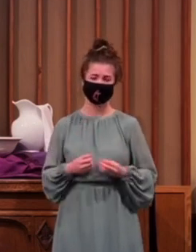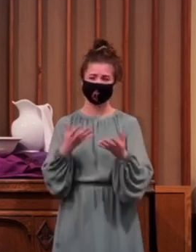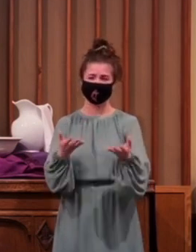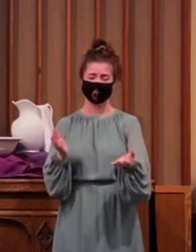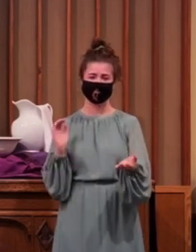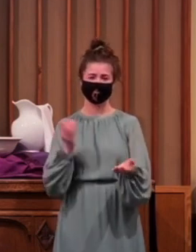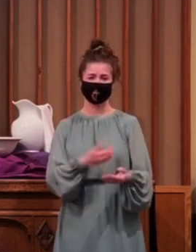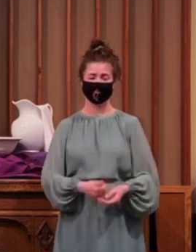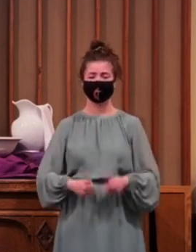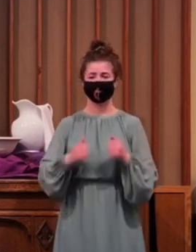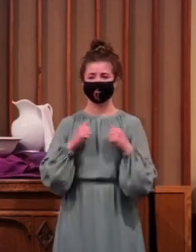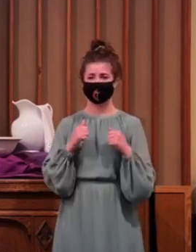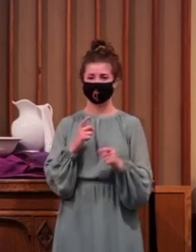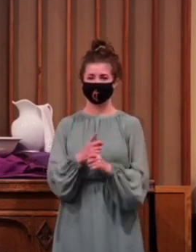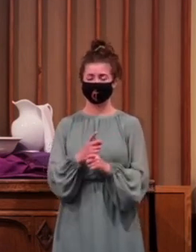isn't it?